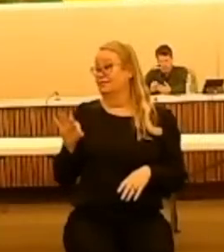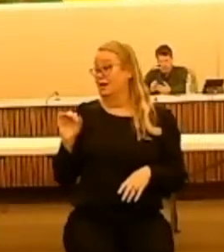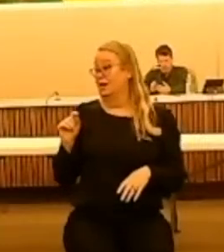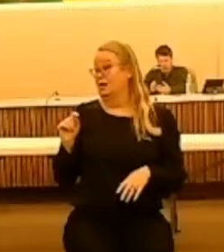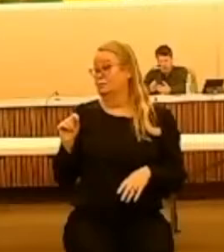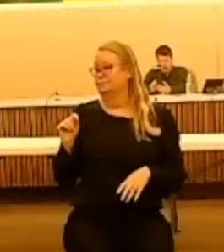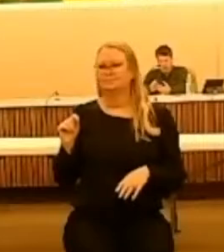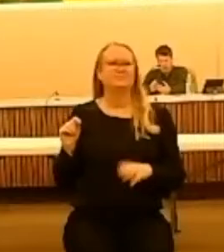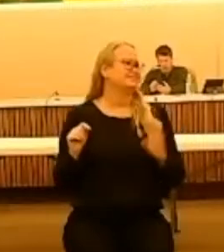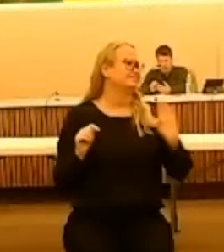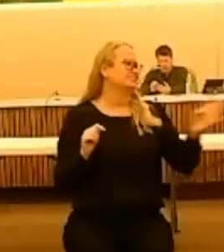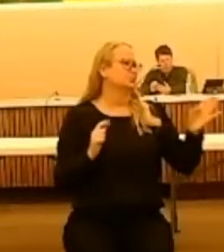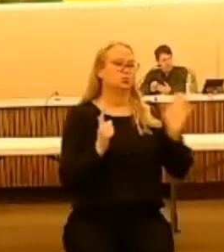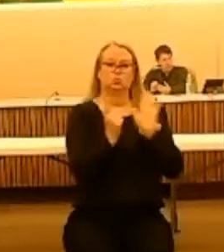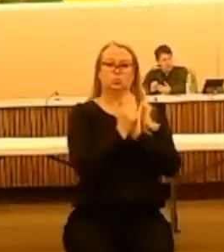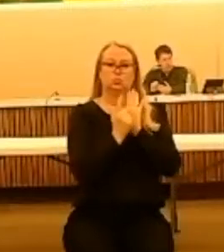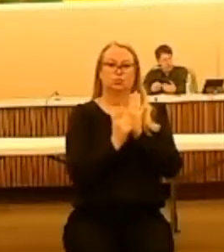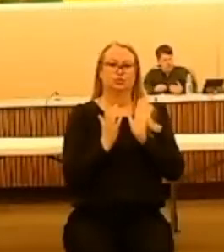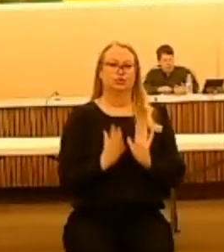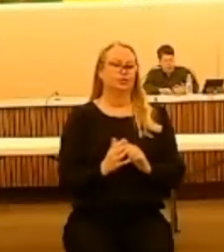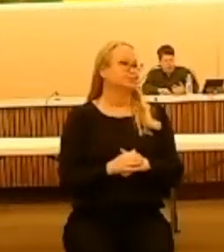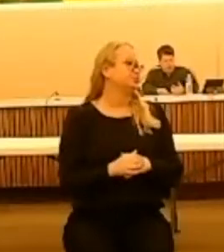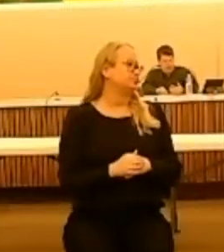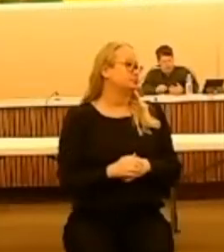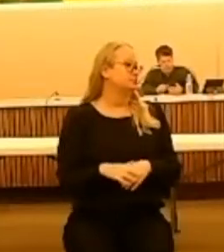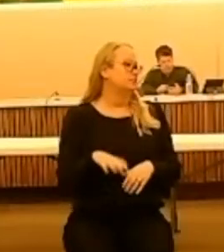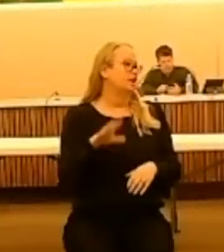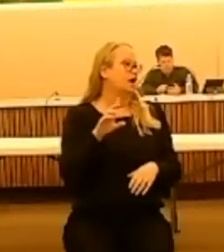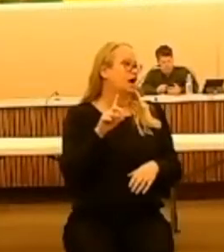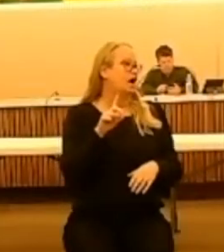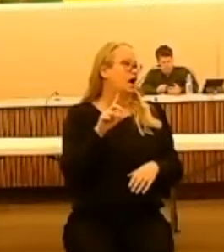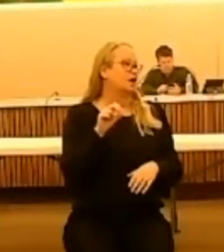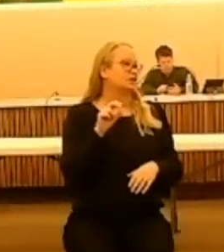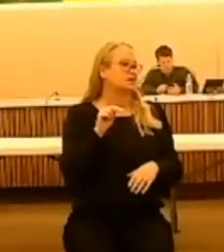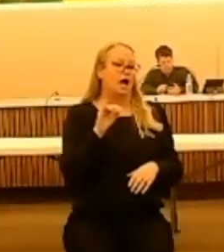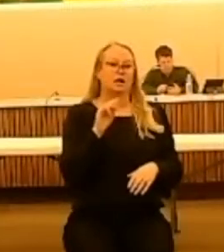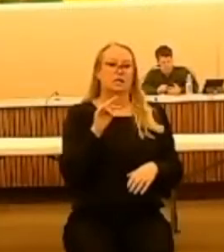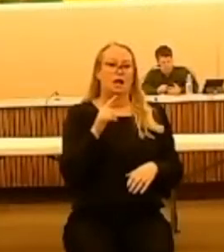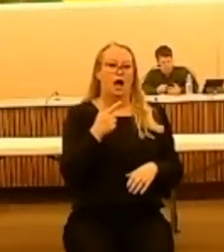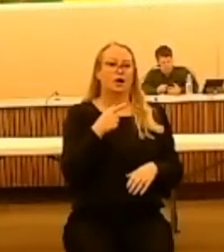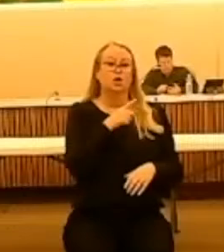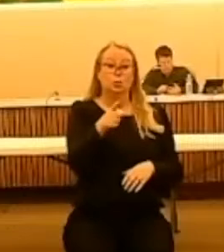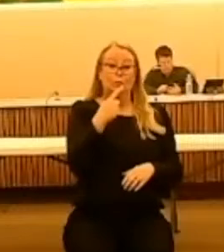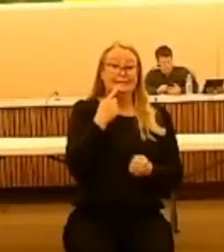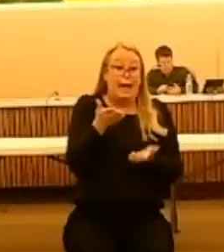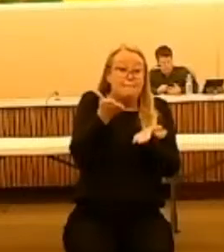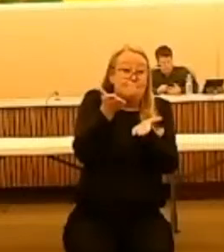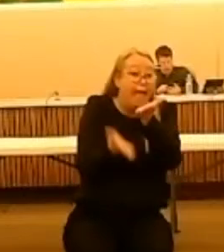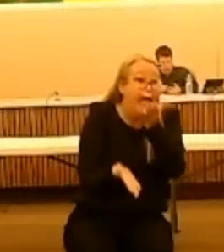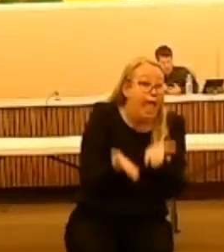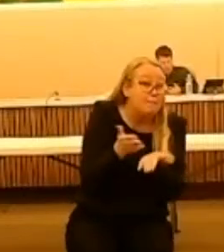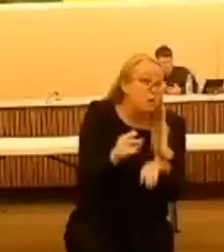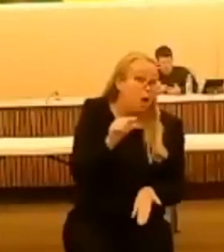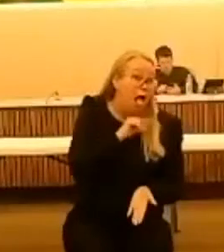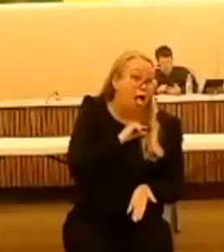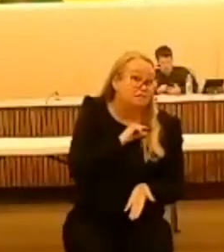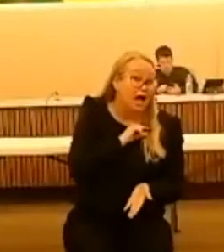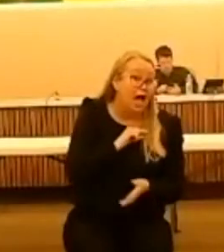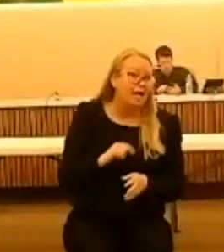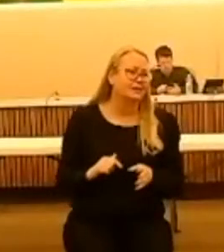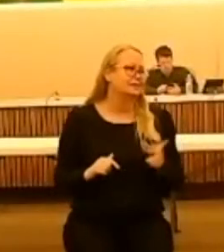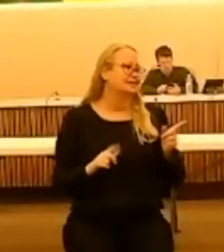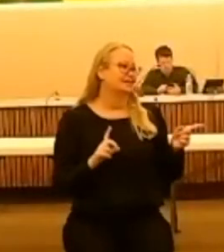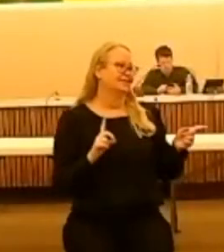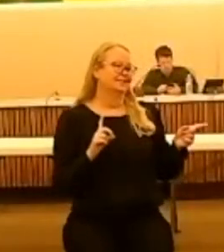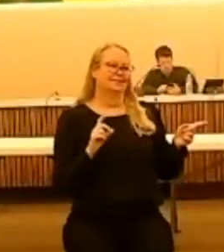Well, Unless let me there's ask you something. Let me interject Go ahead, here. John. So this person's saying it may be eligible. Right. Okay, so that